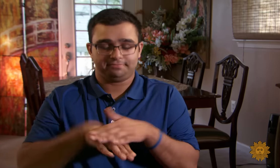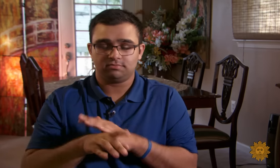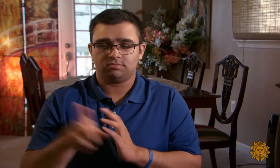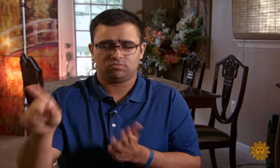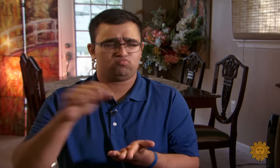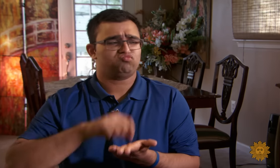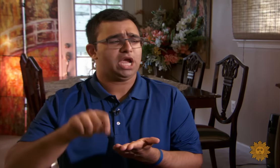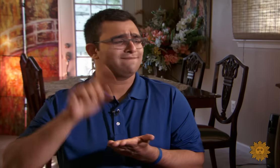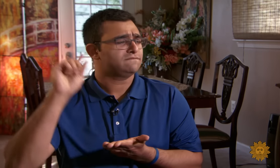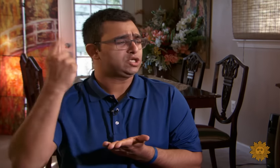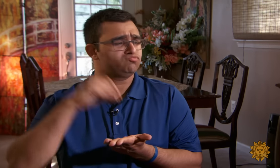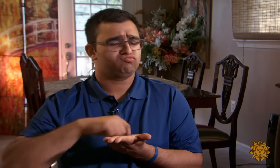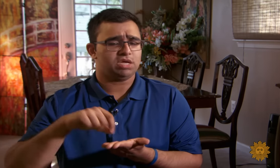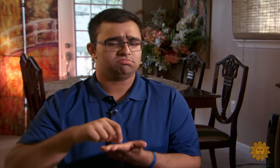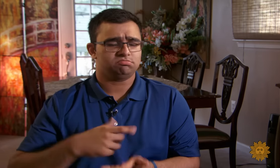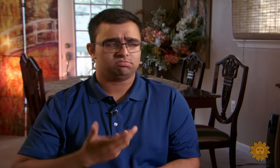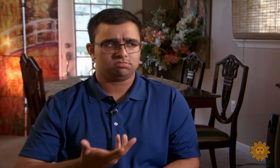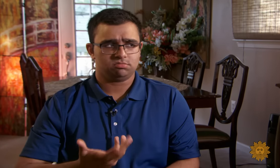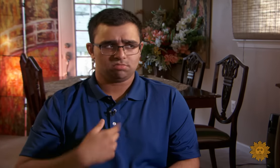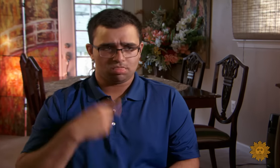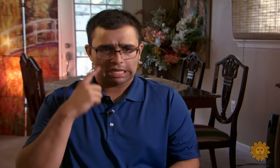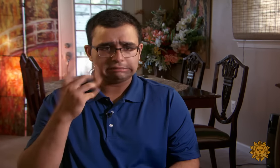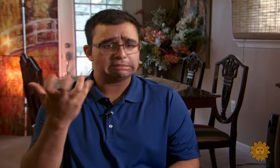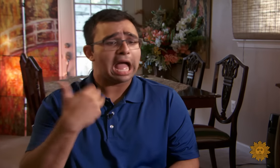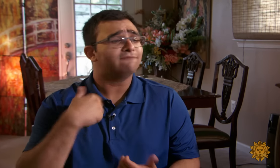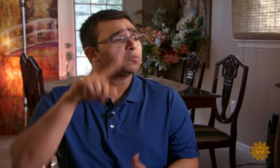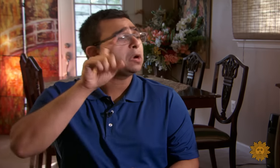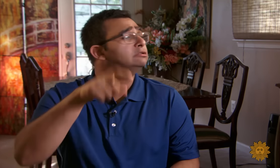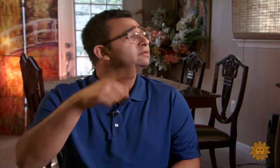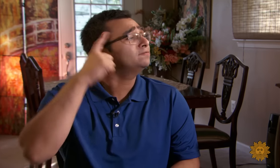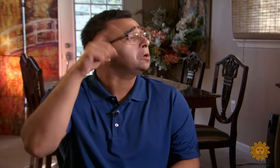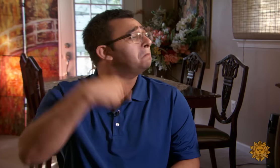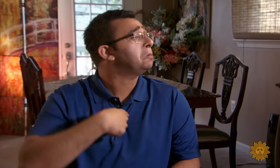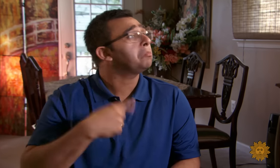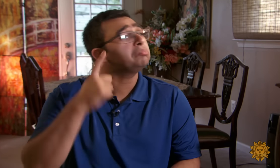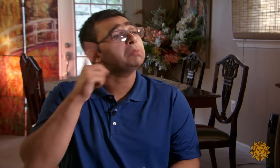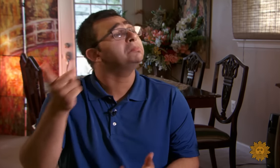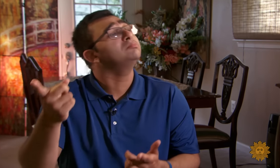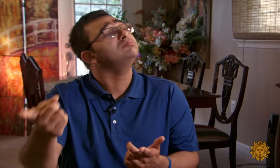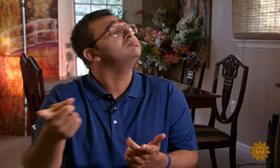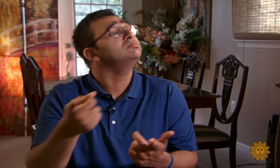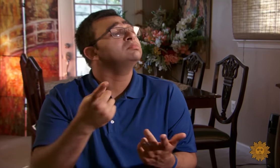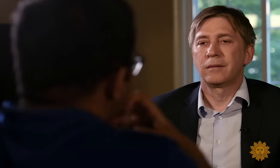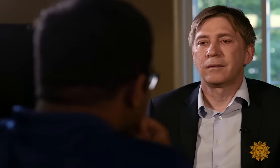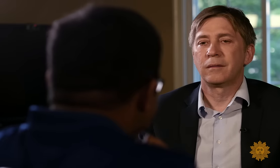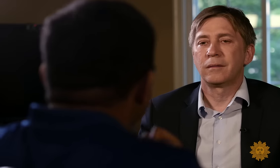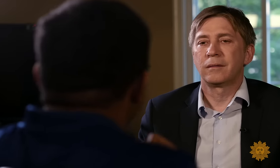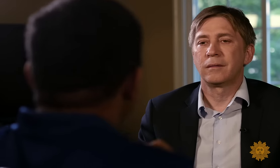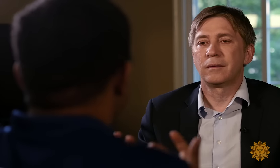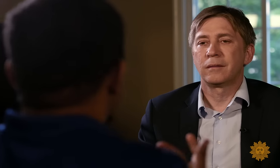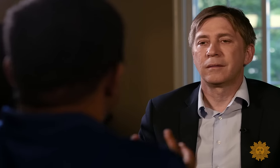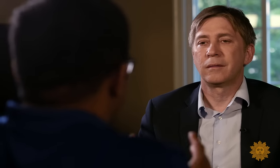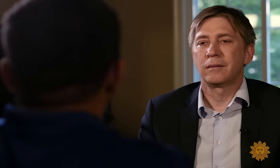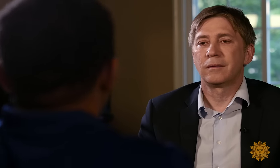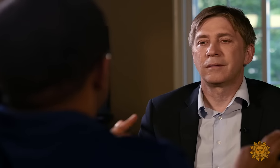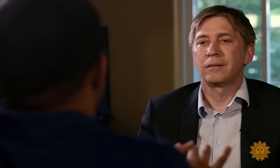came in, the first thing she did was she wrote the note, so I thought maybe she had a question for me or something. But it really wasn't a question at all,